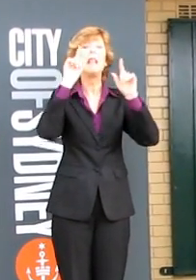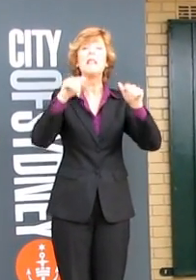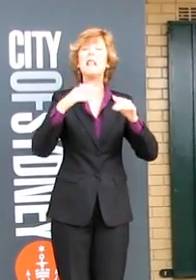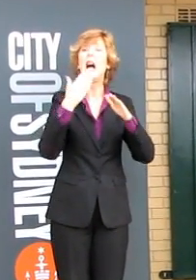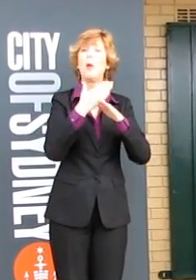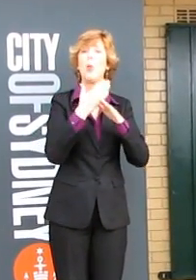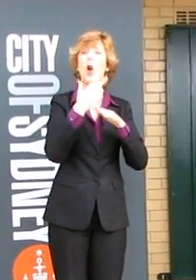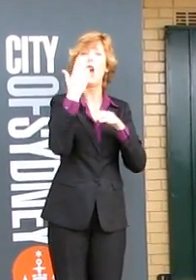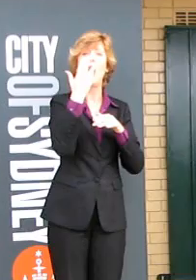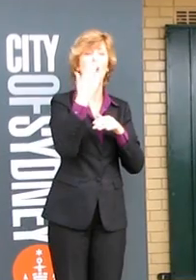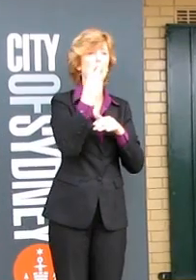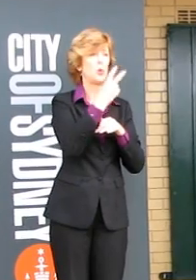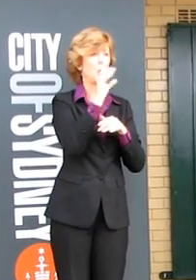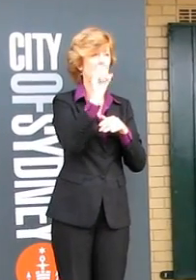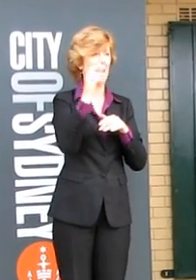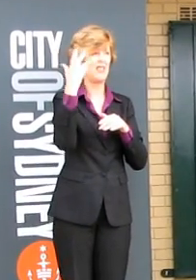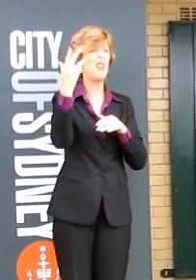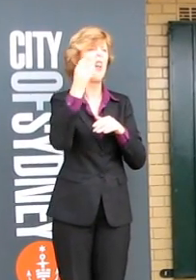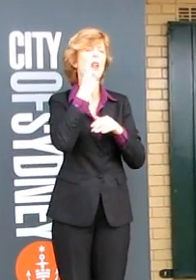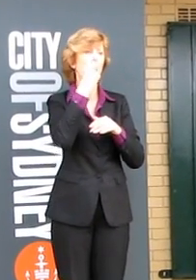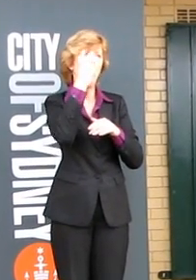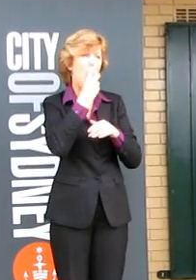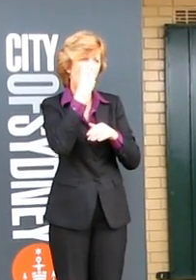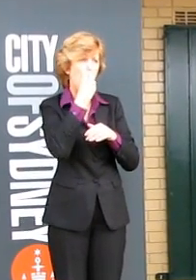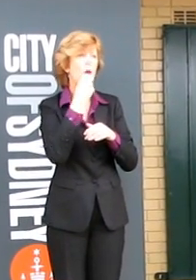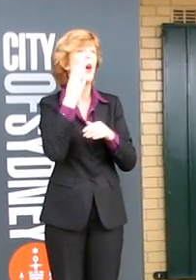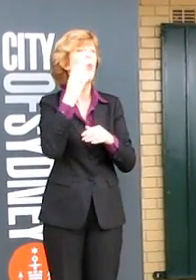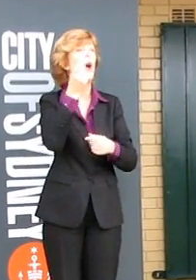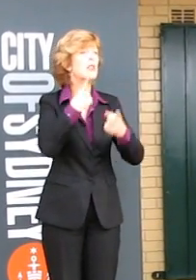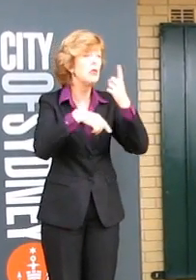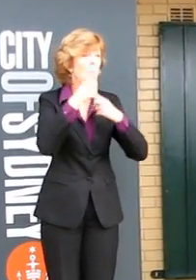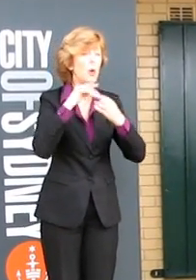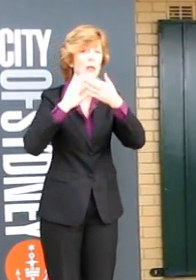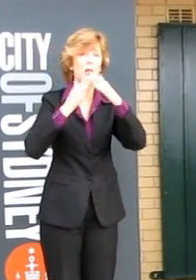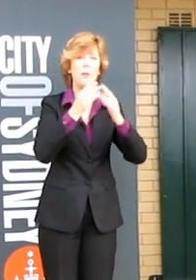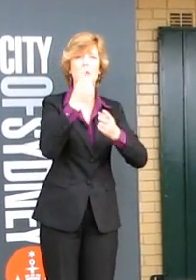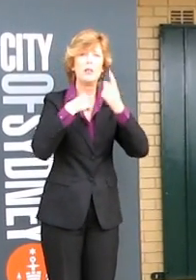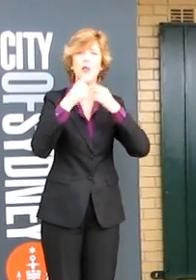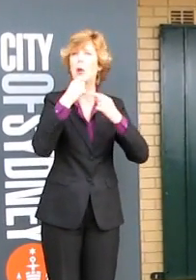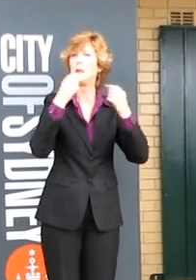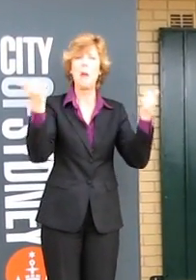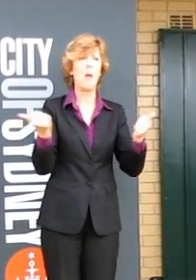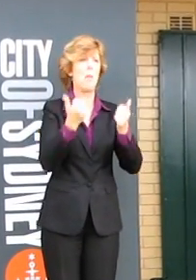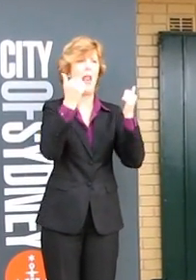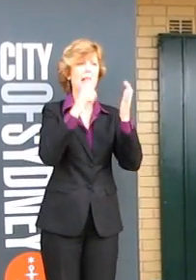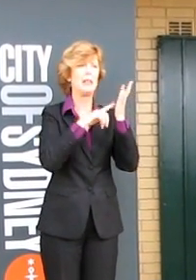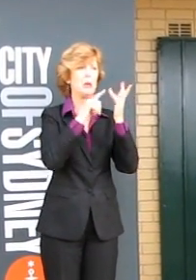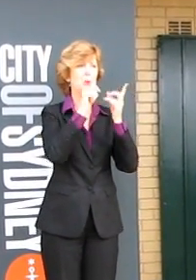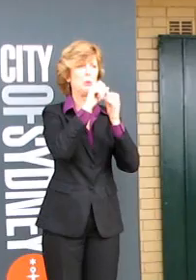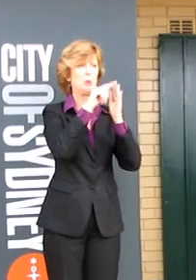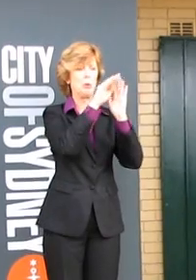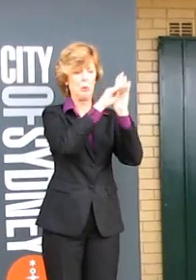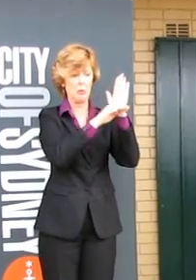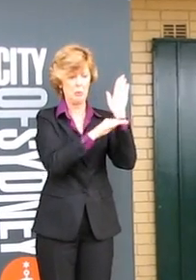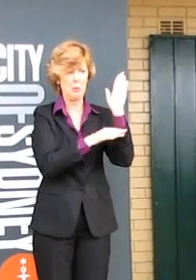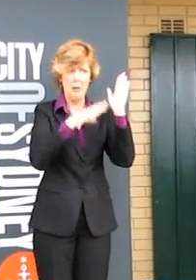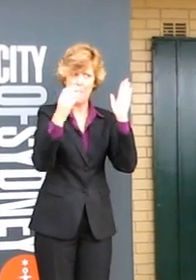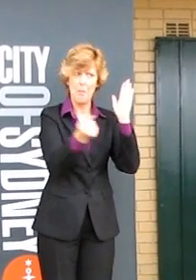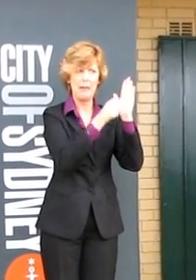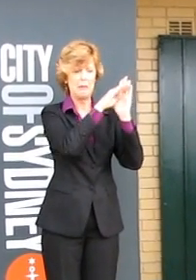2009, when we talked to you, you gave us a very big to-do list. So, and I'll just go through what we've done